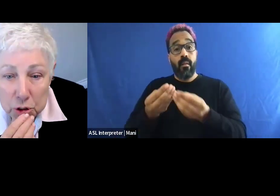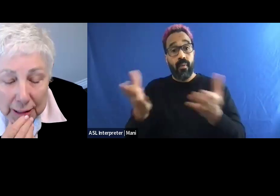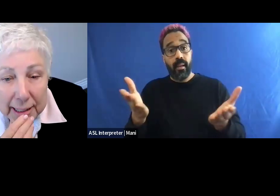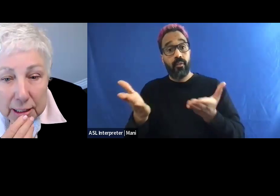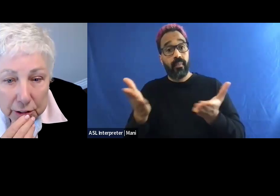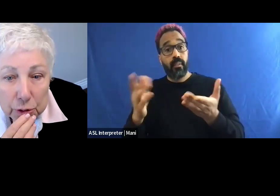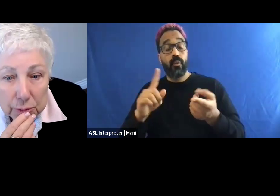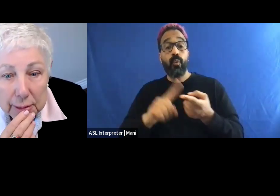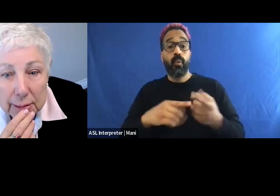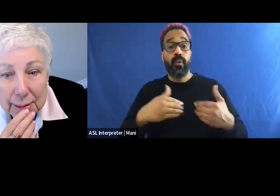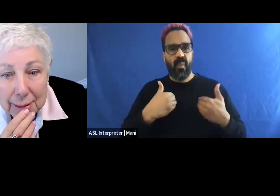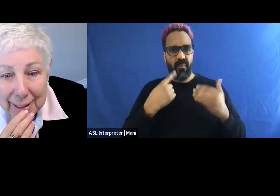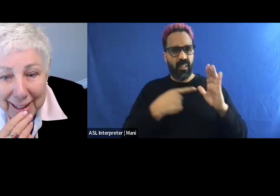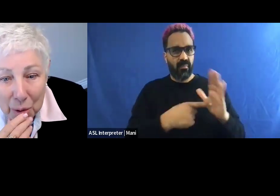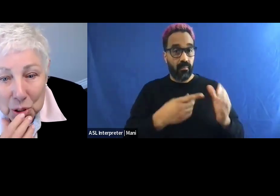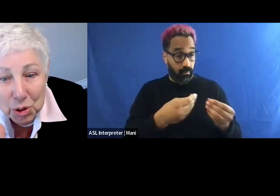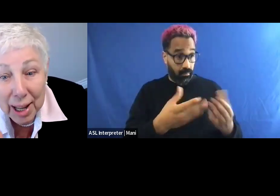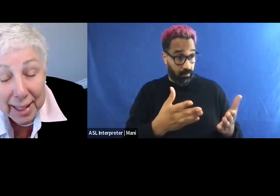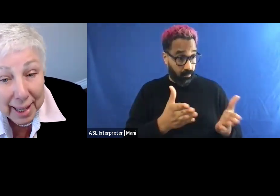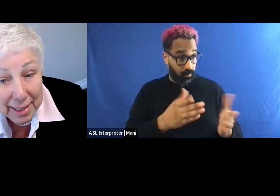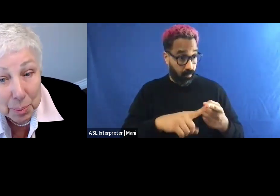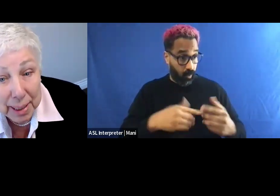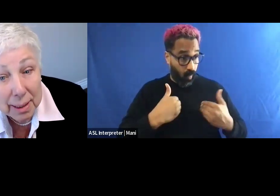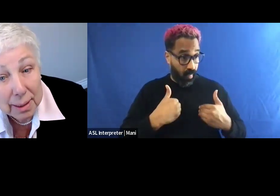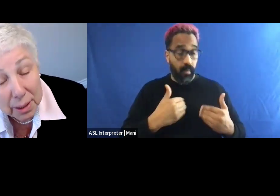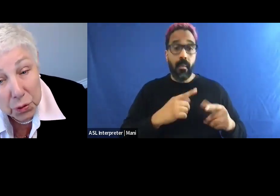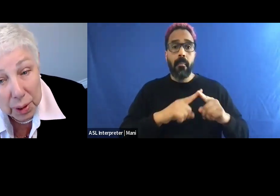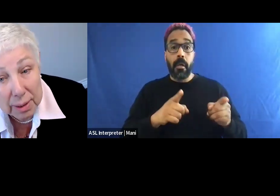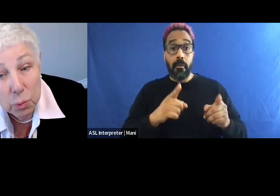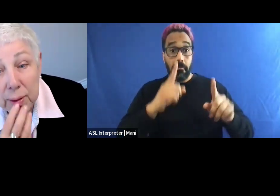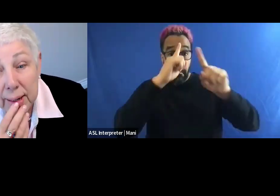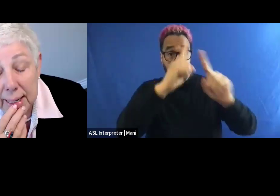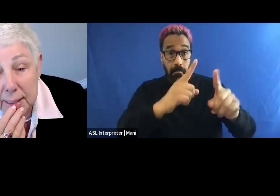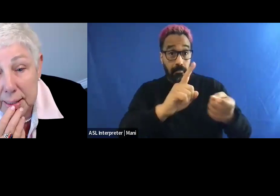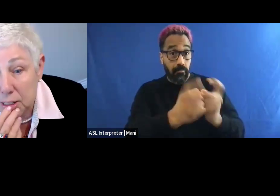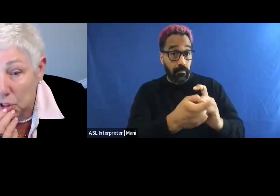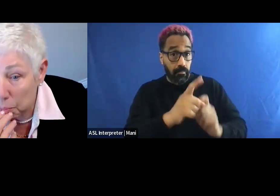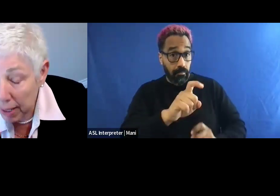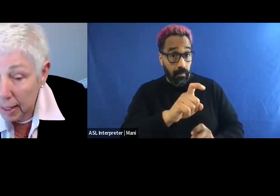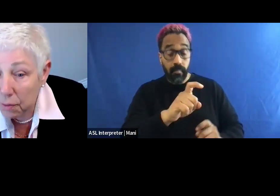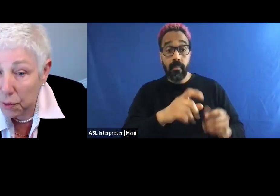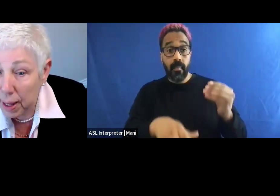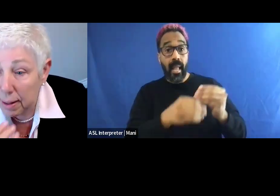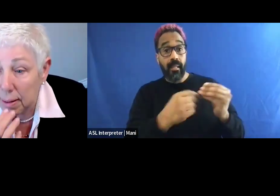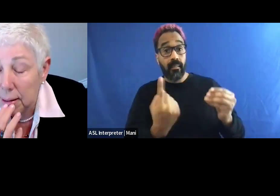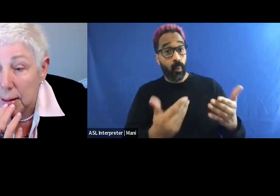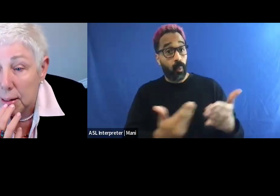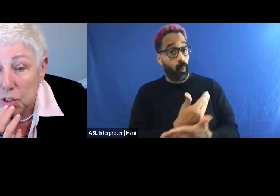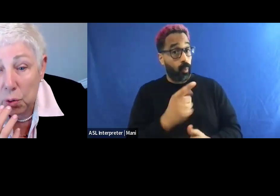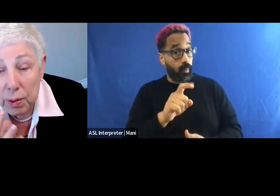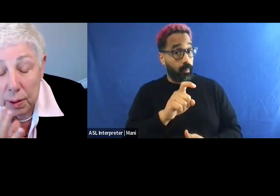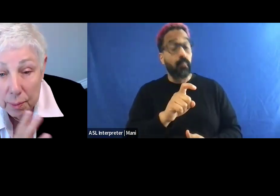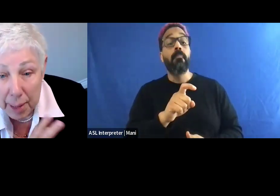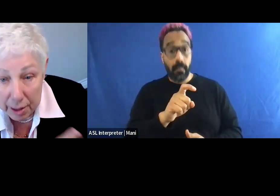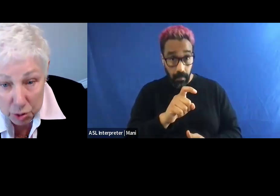what would you like to do? And how would you like that to be different? Well, then let's start planning for that